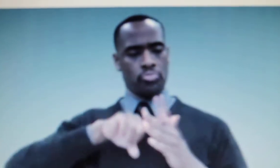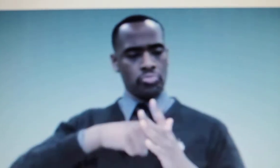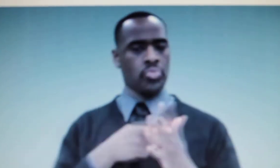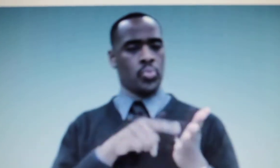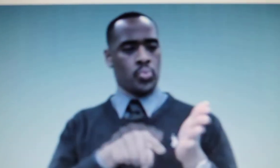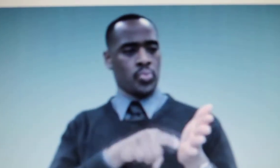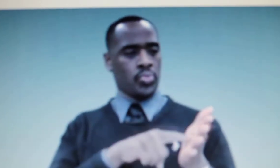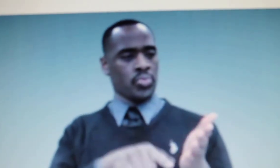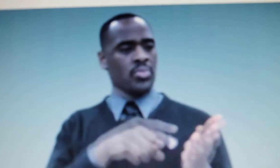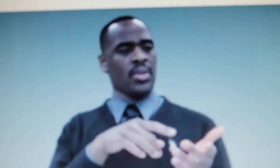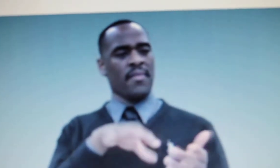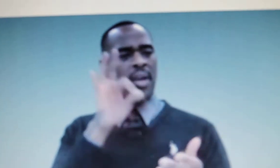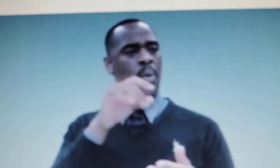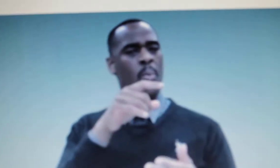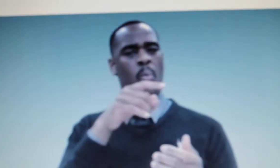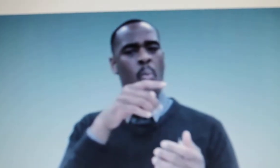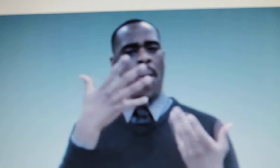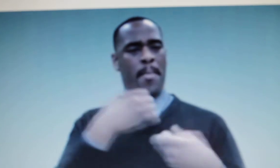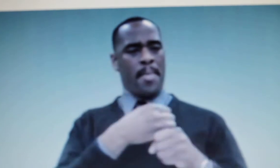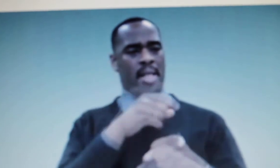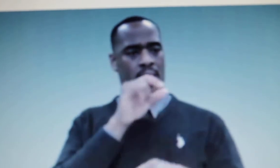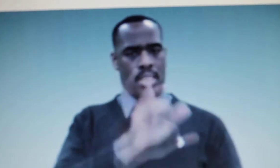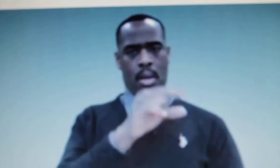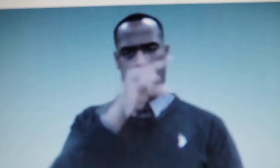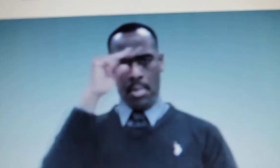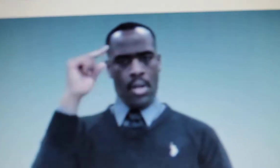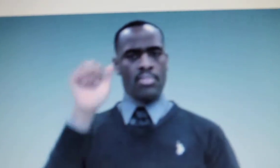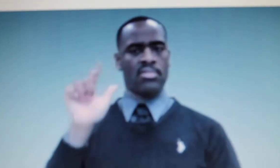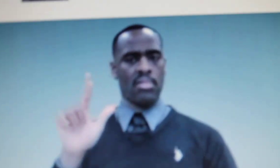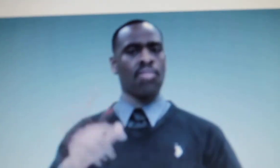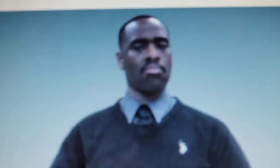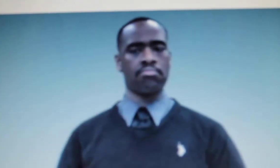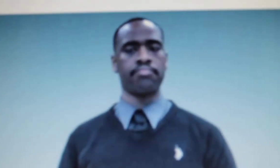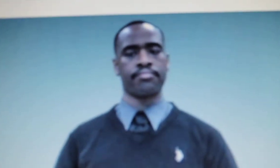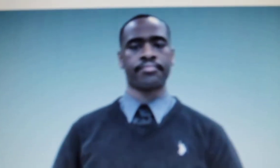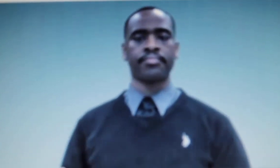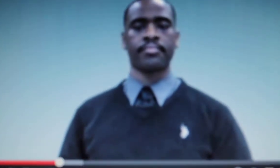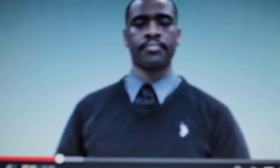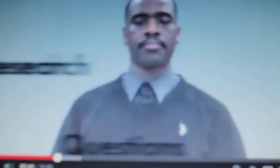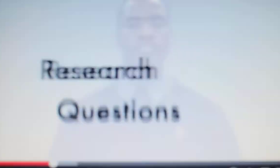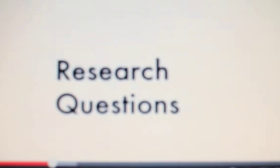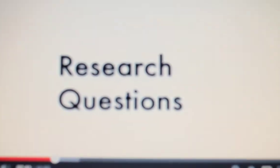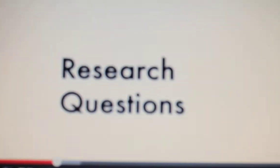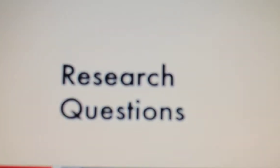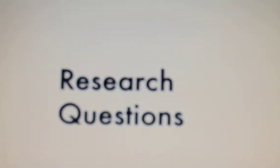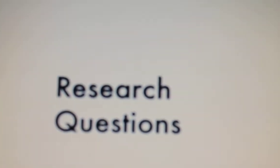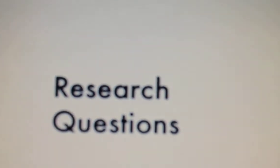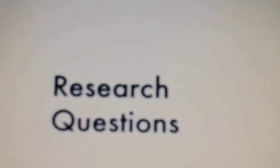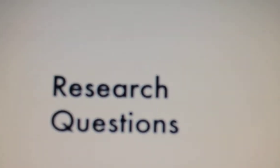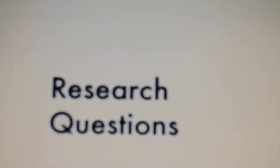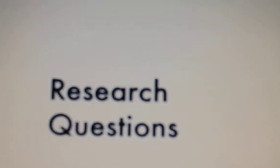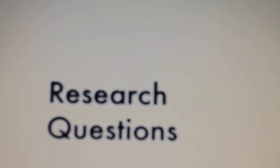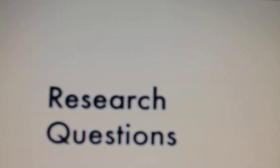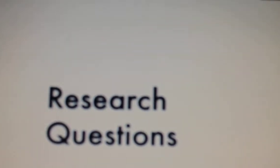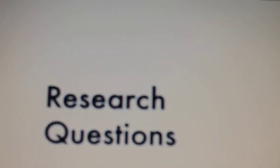There are many different ways that you can identify Black ASL, and that is why we would like to research it.